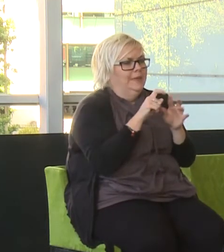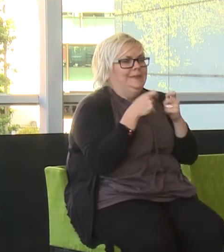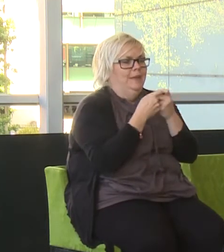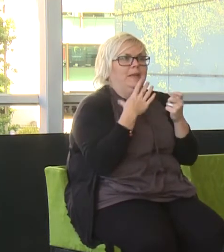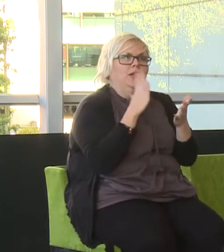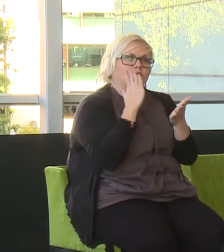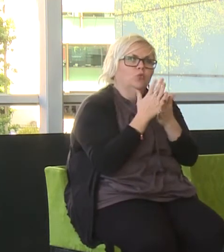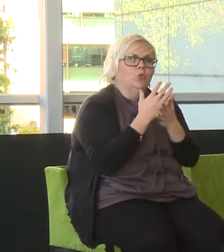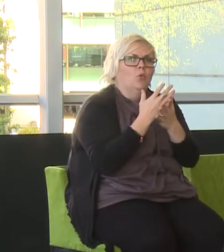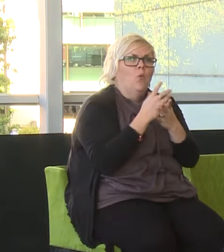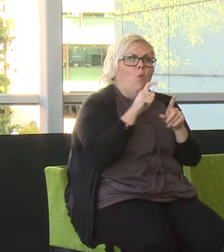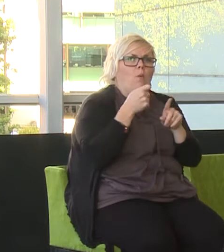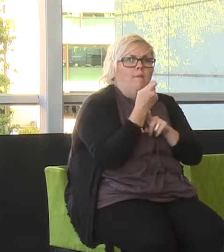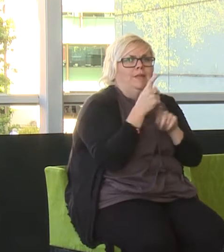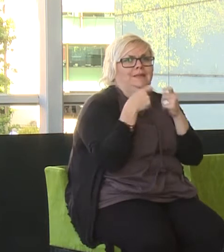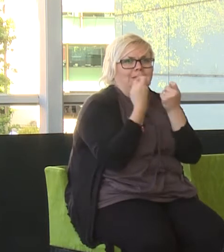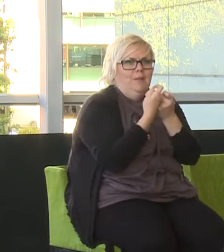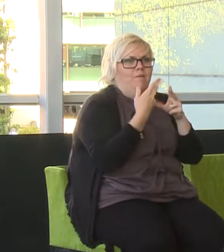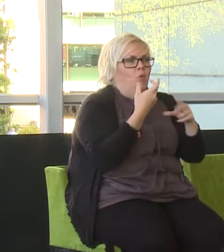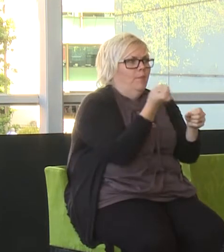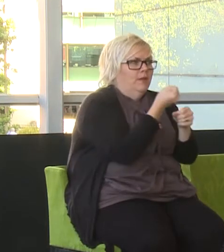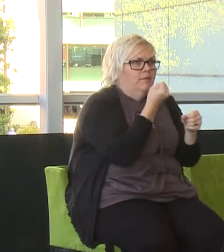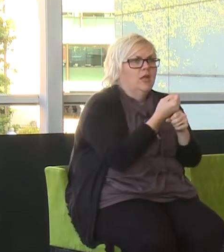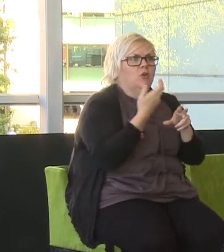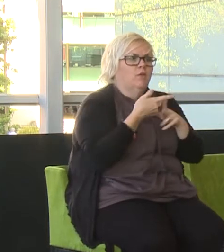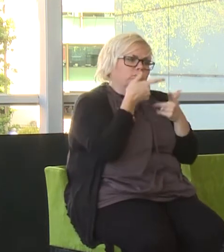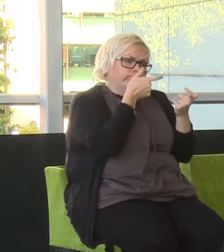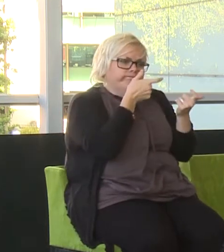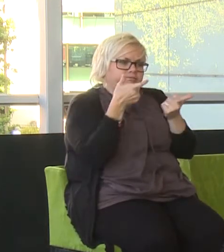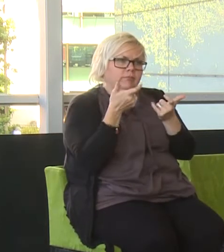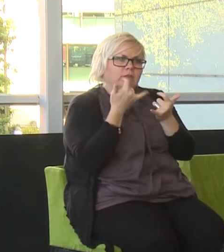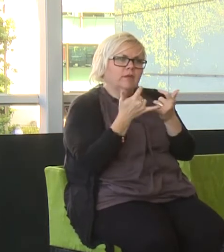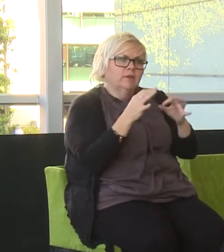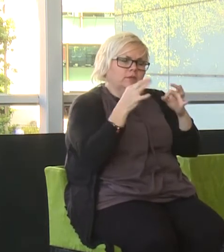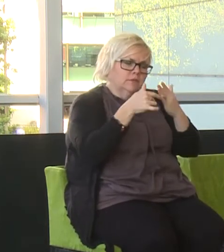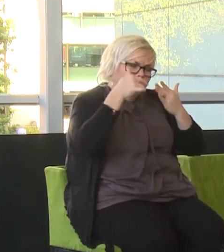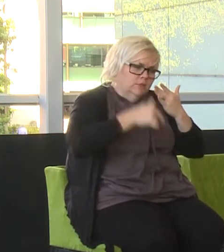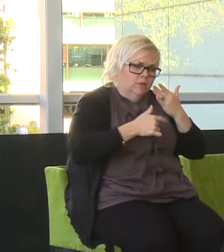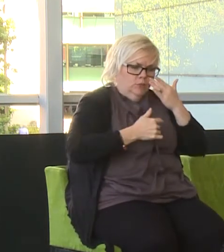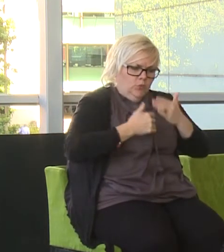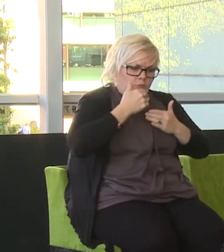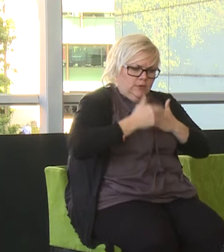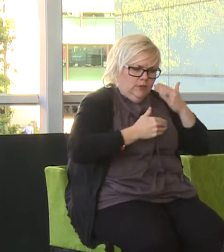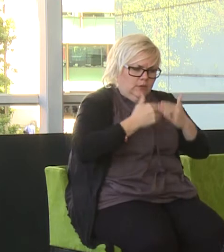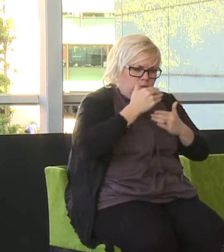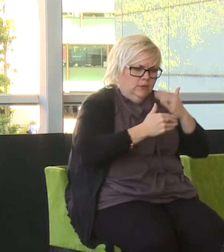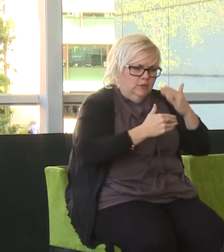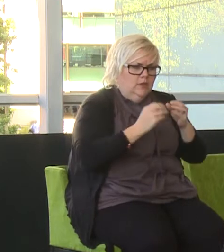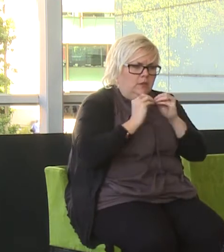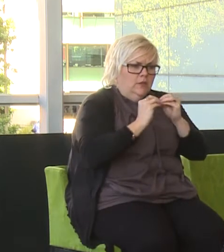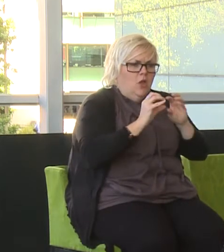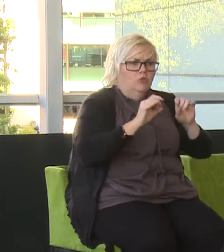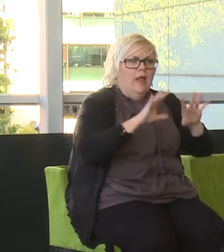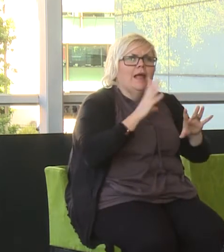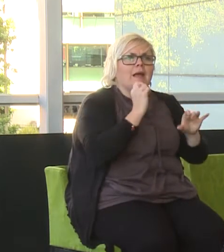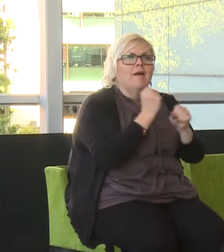and manufacture weapons, but also to oversee the intricate process we had to follow dealing with Australian government firearm requirements to make